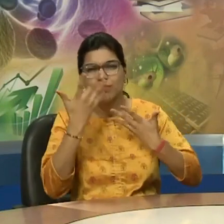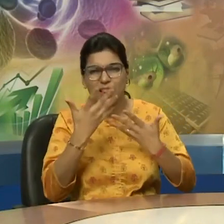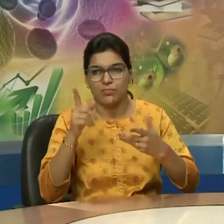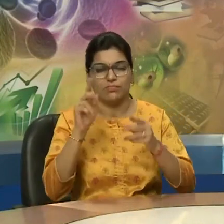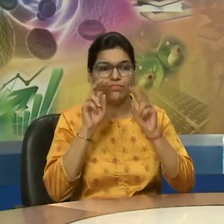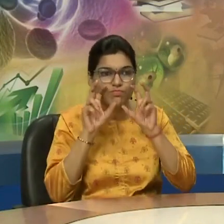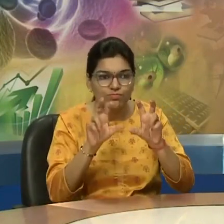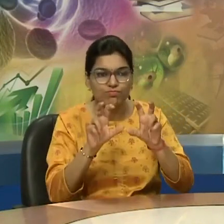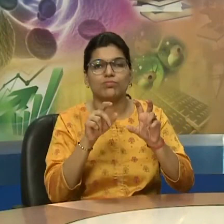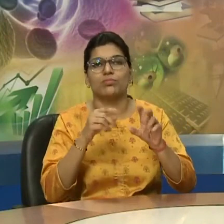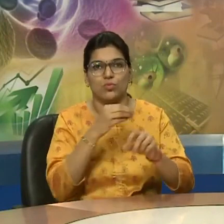her father,